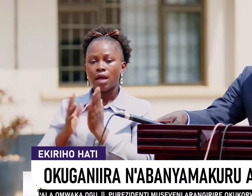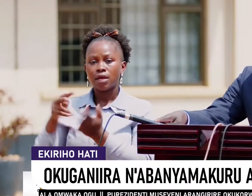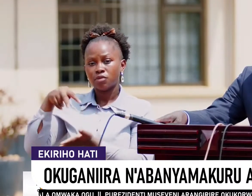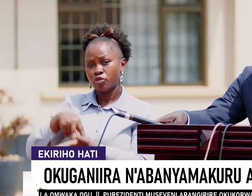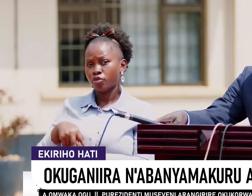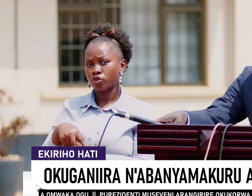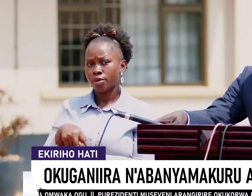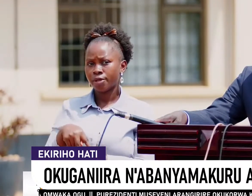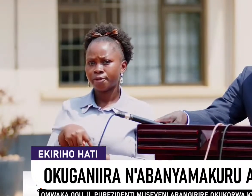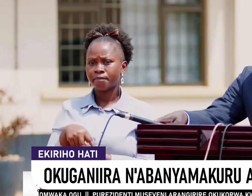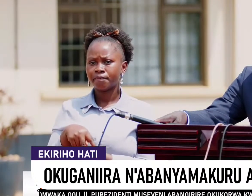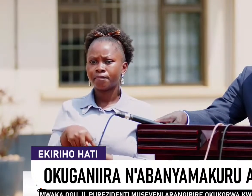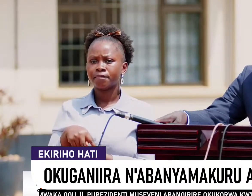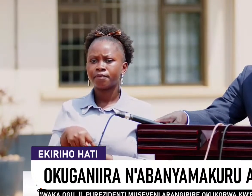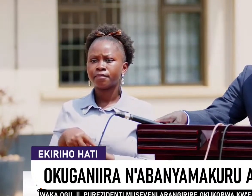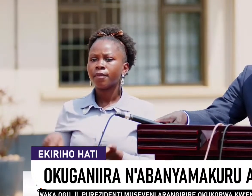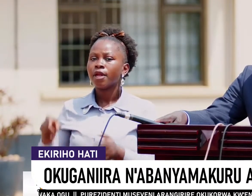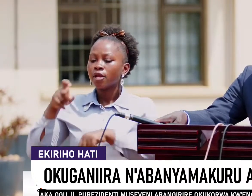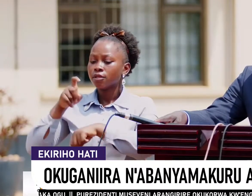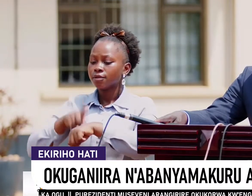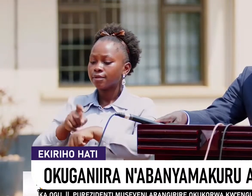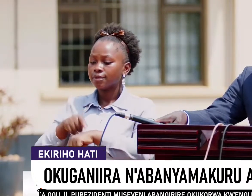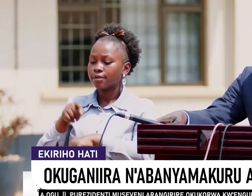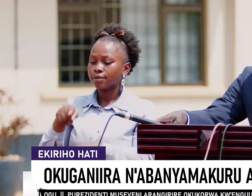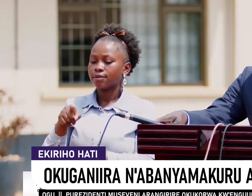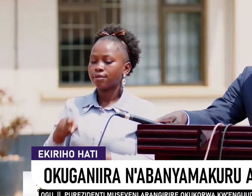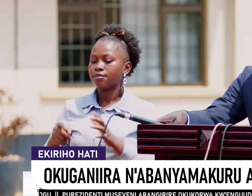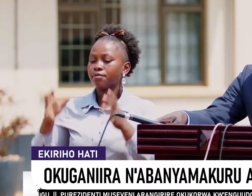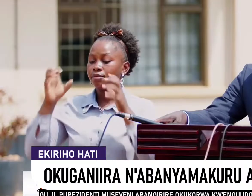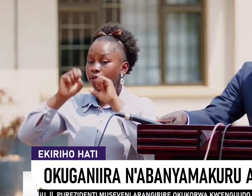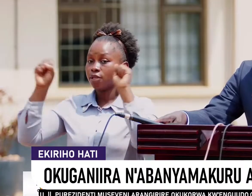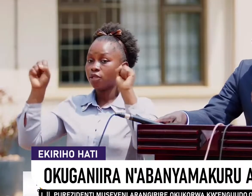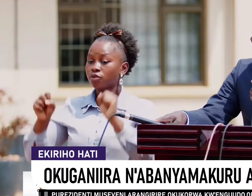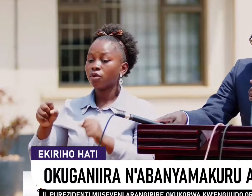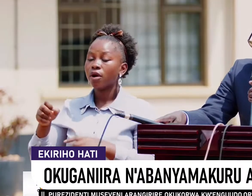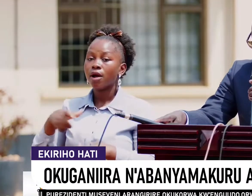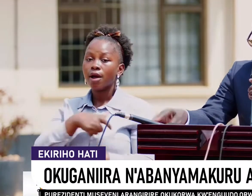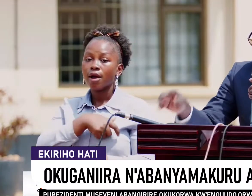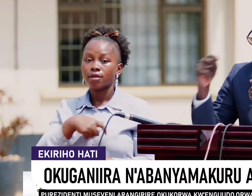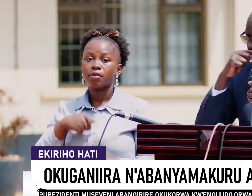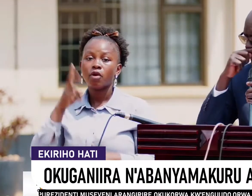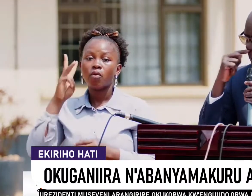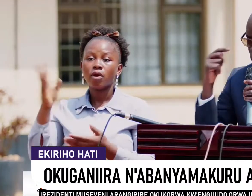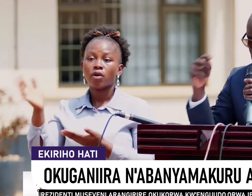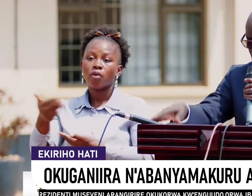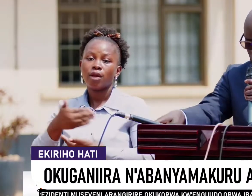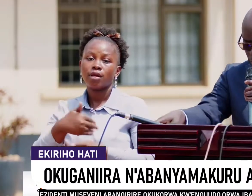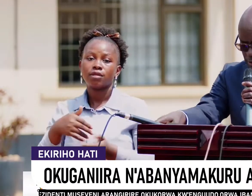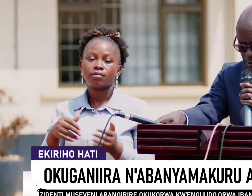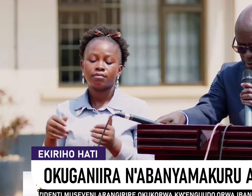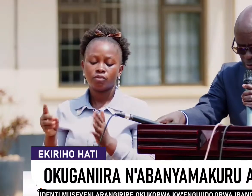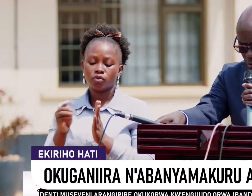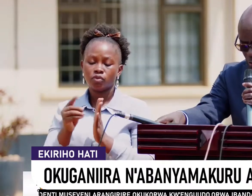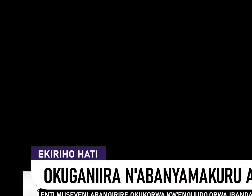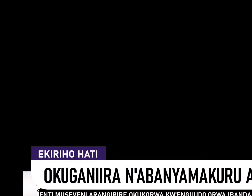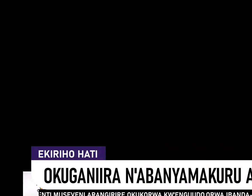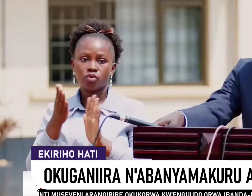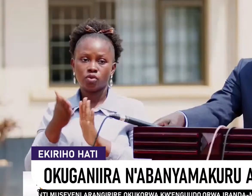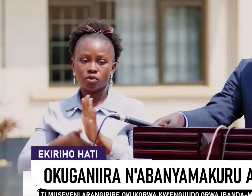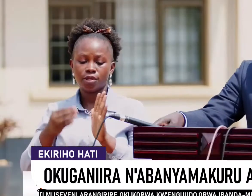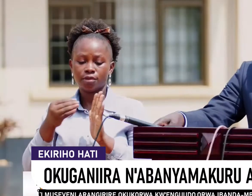aspirations. During this, the presidential aspirants will collect the following documents.